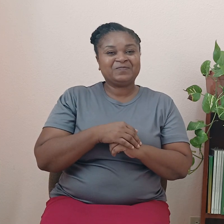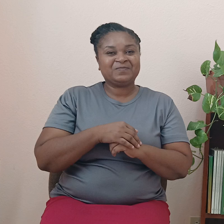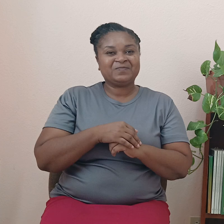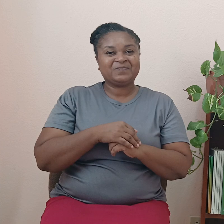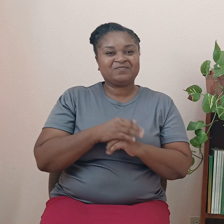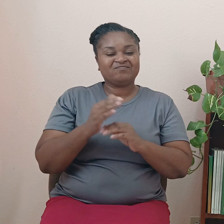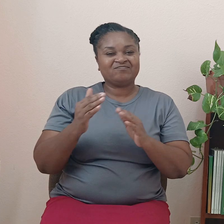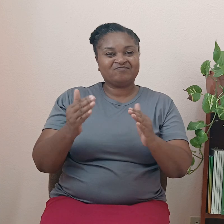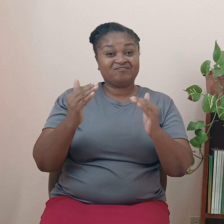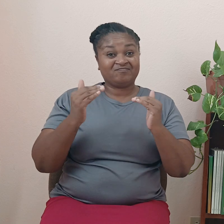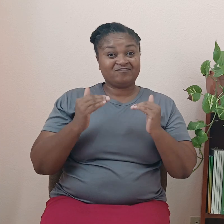Prayer 2.